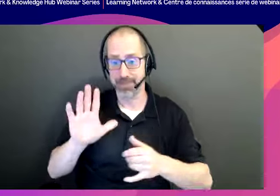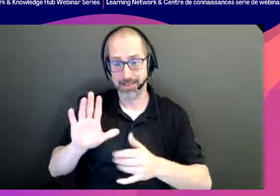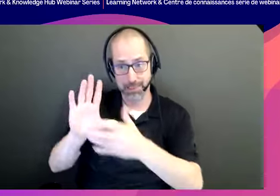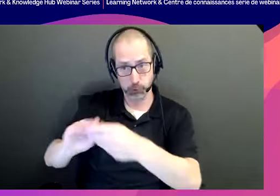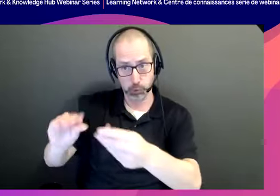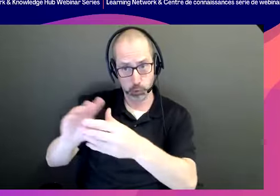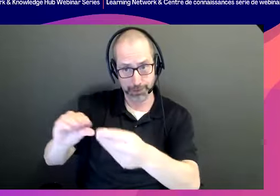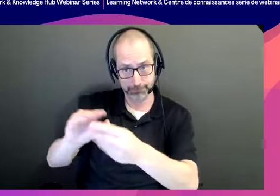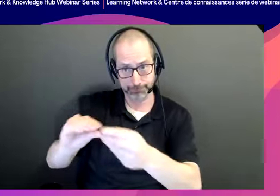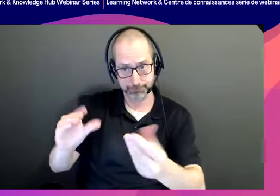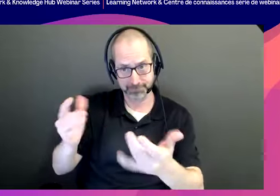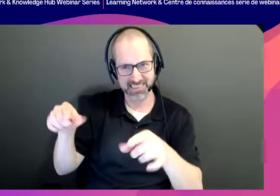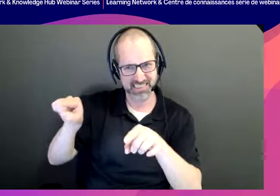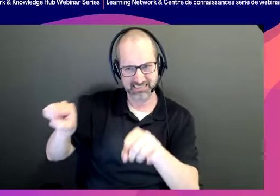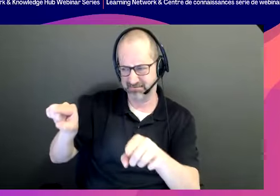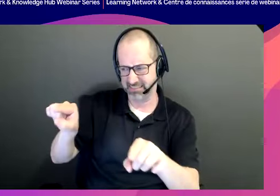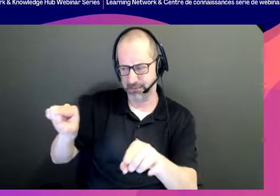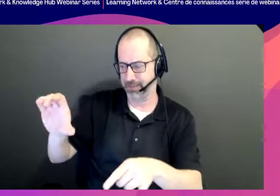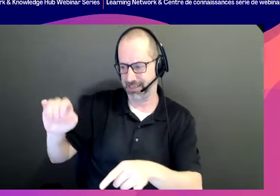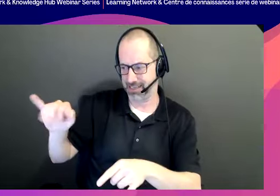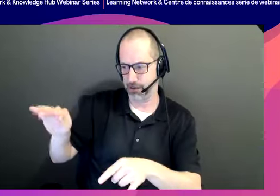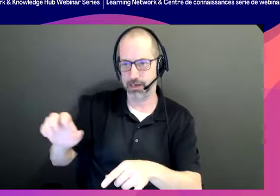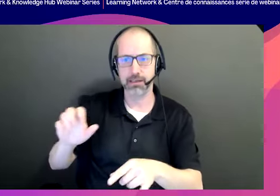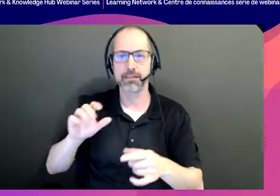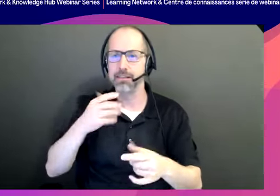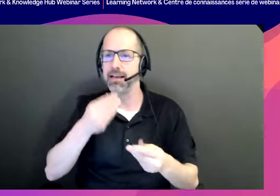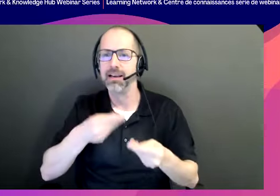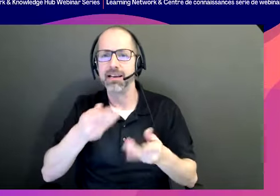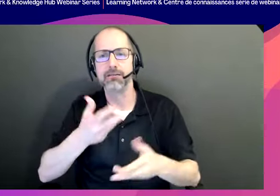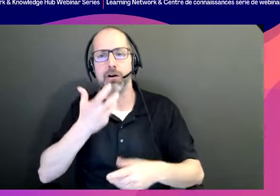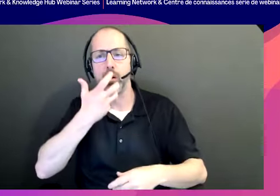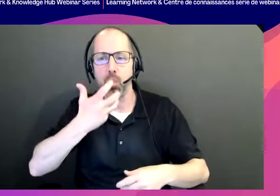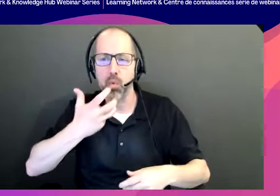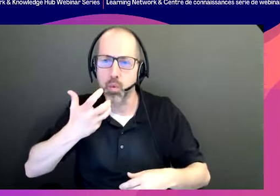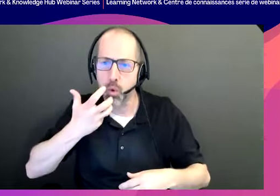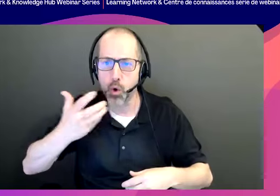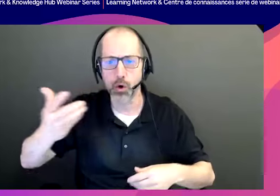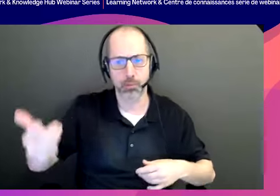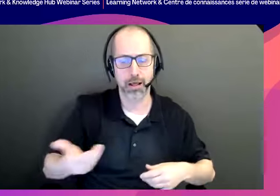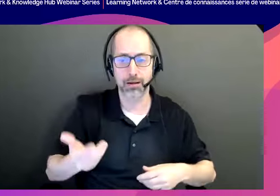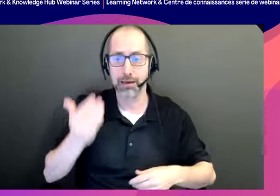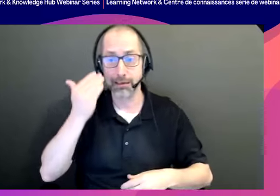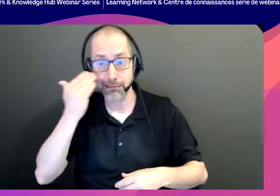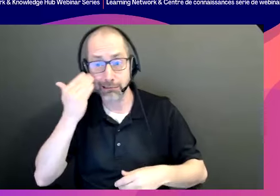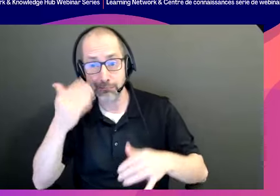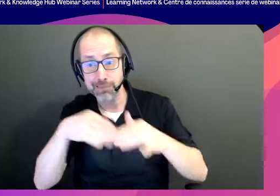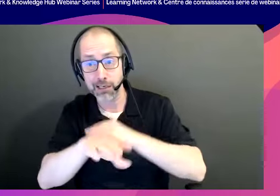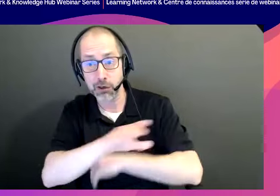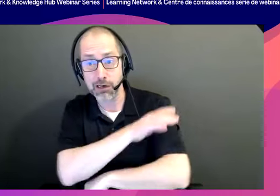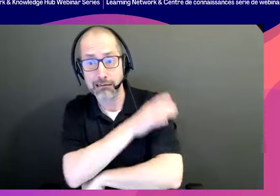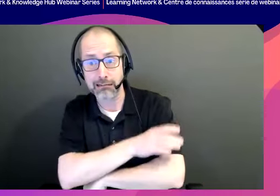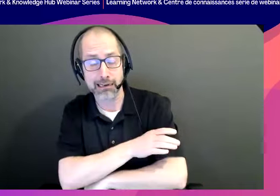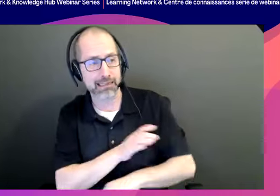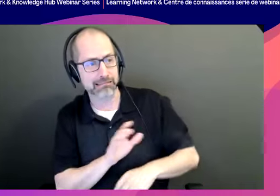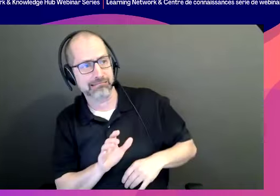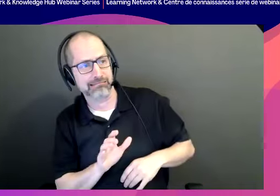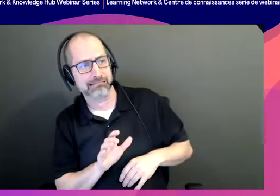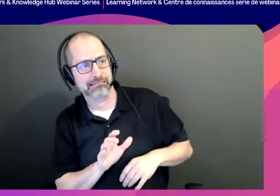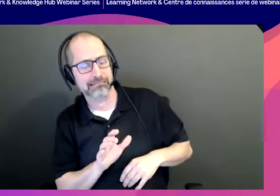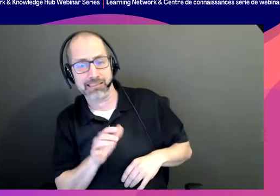saying, give her a warm welcome. Clinics can be very intimidating places. They're not neutral